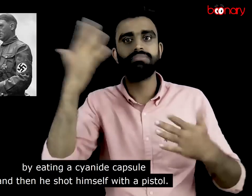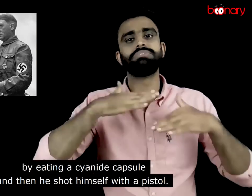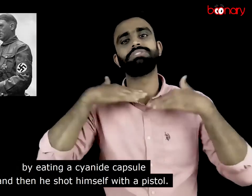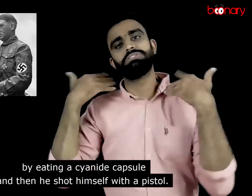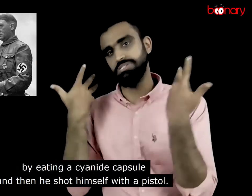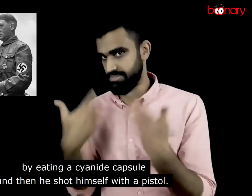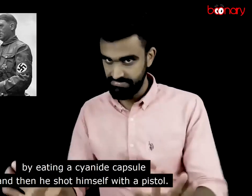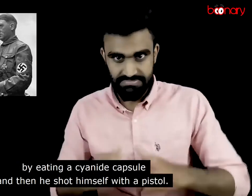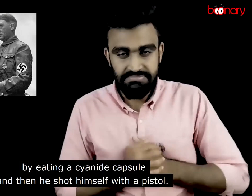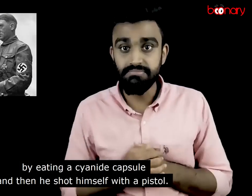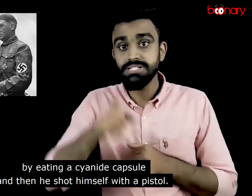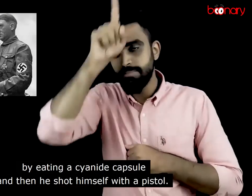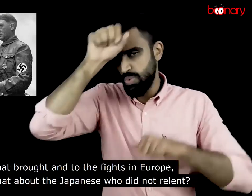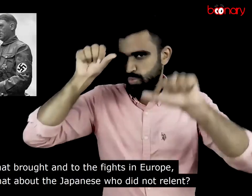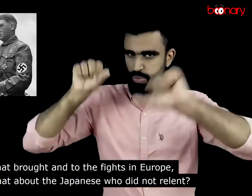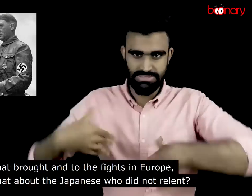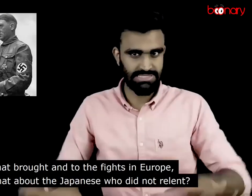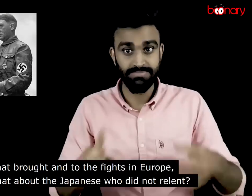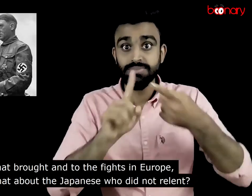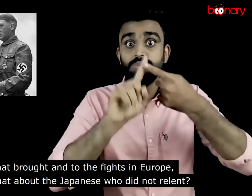shot himself with a pistol. That brought an